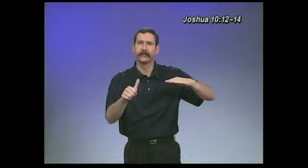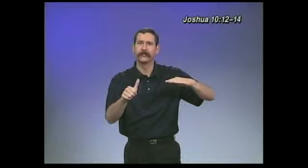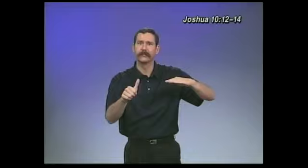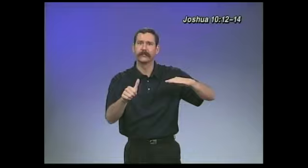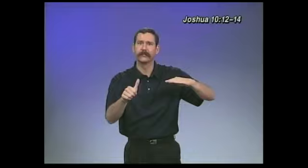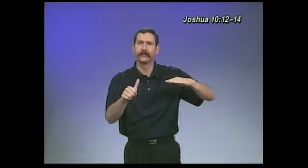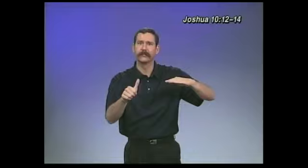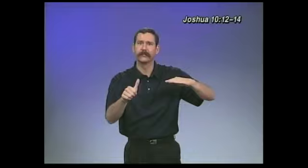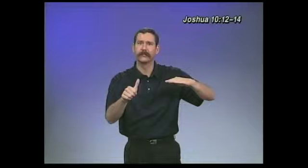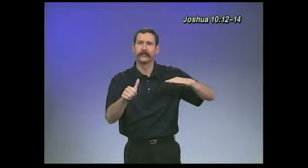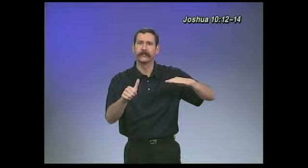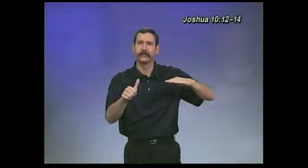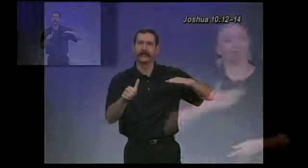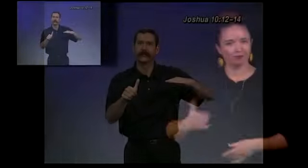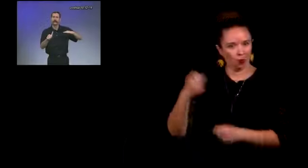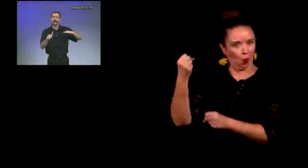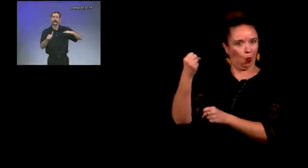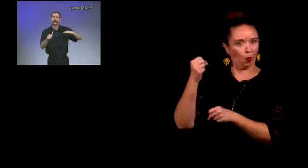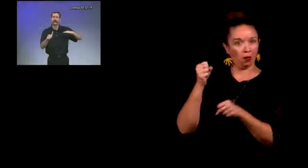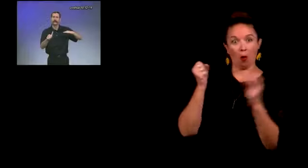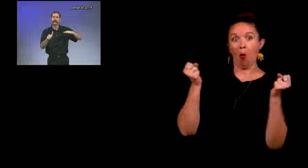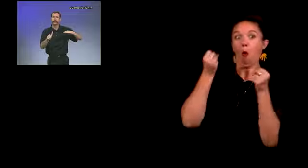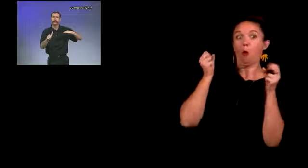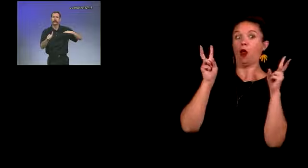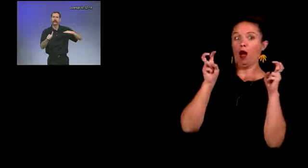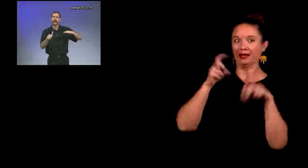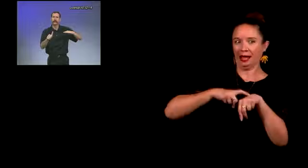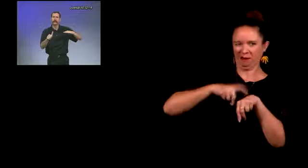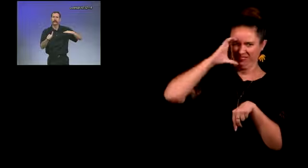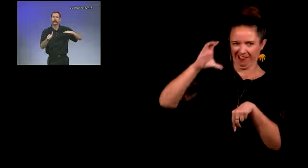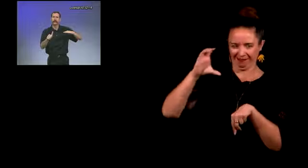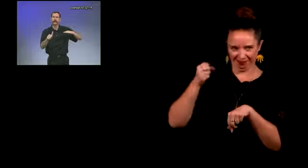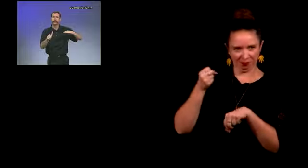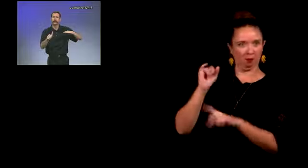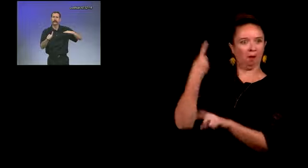So this is one time in the Bible that God said, I'm going to hold time.